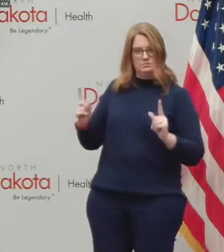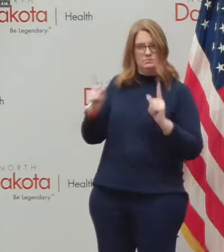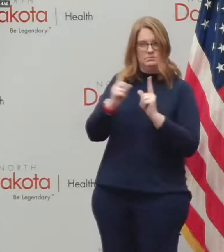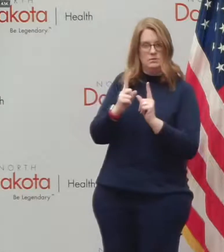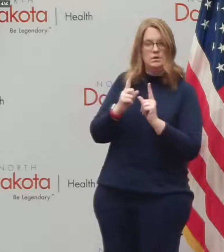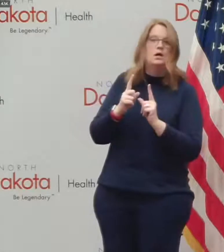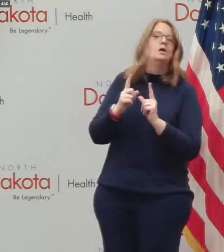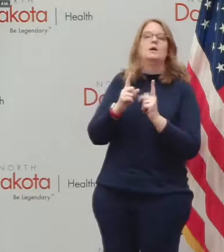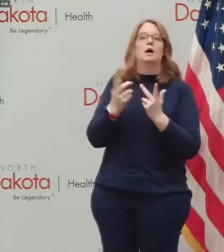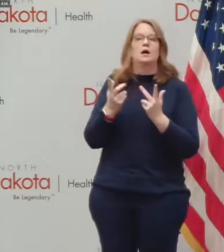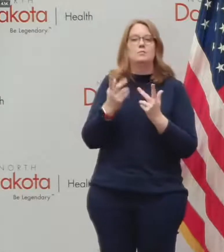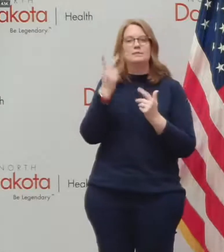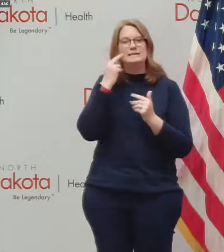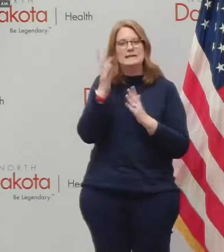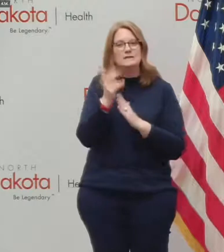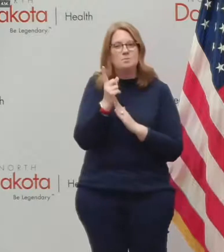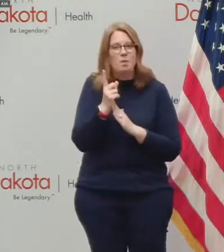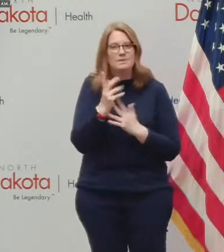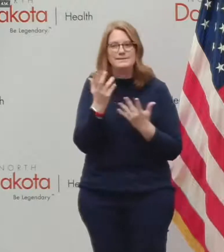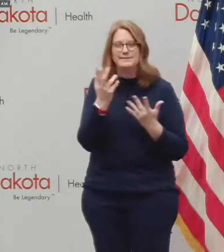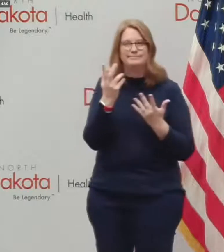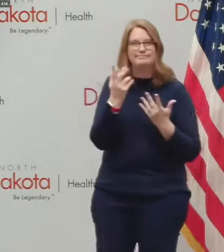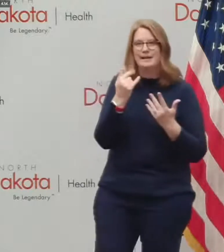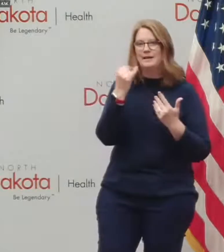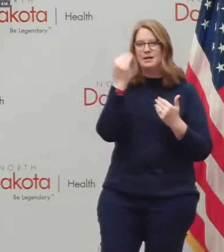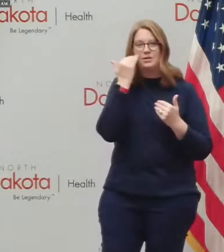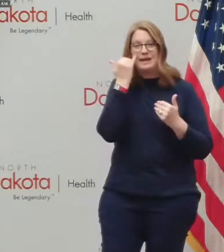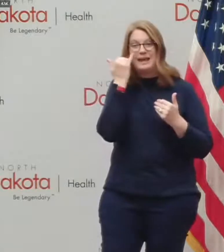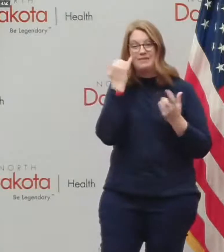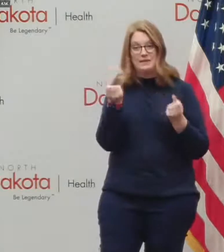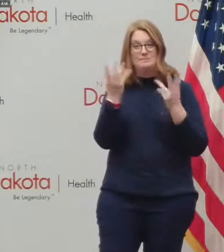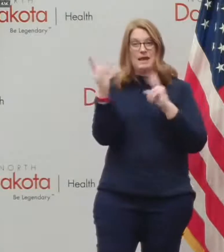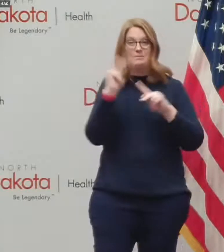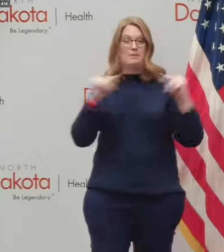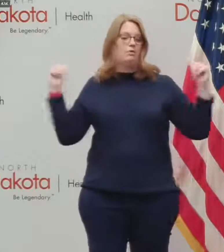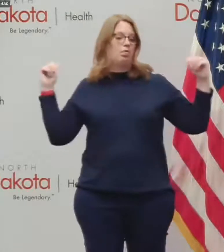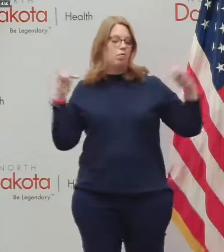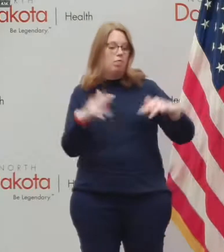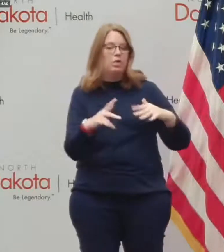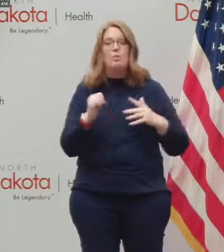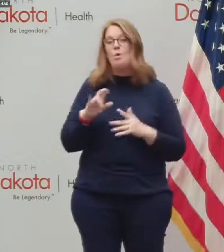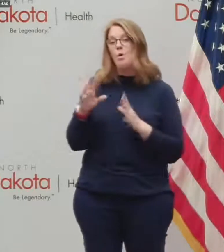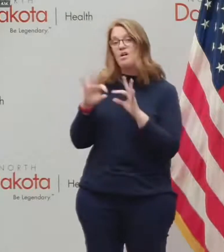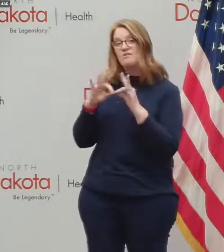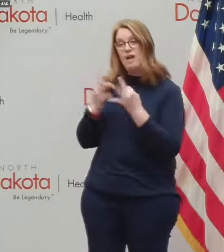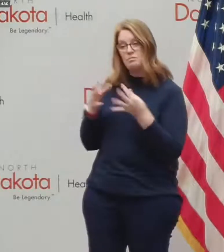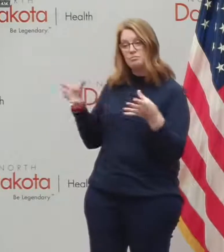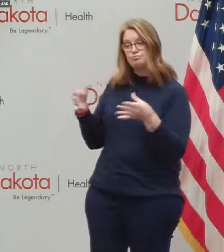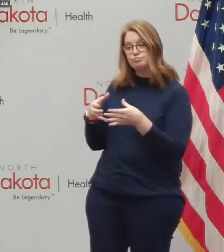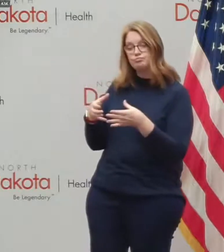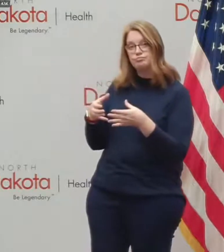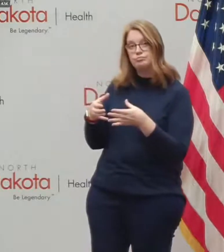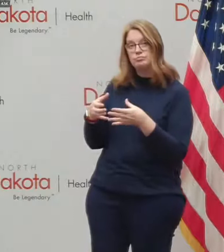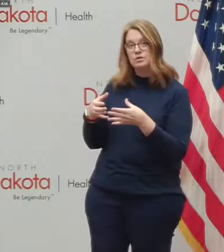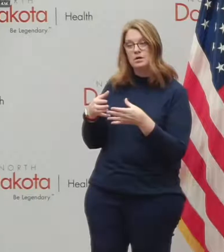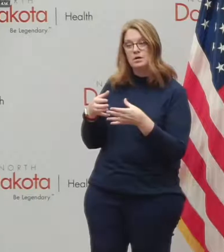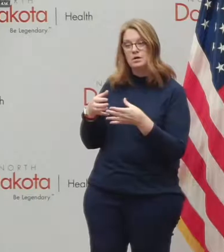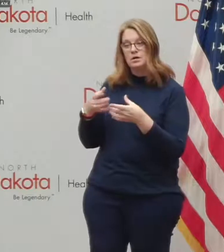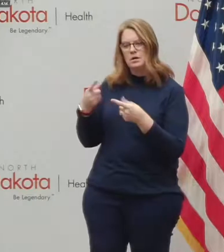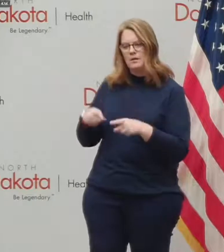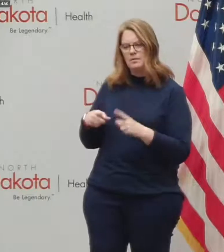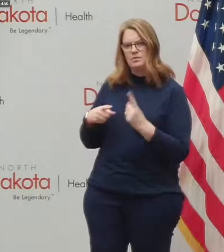those are in large group settings or casual family settings where one individual might